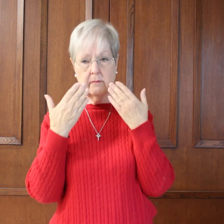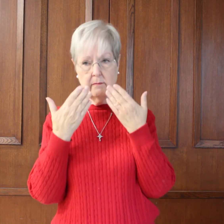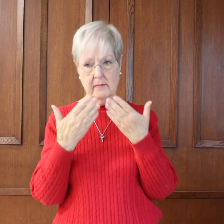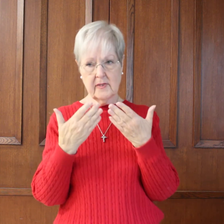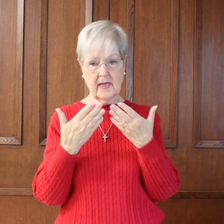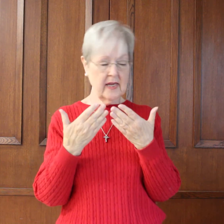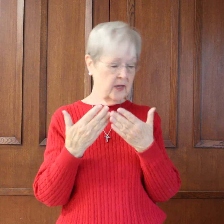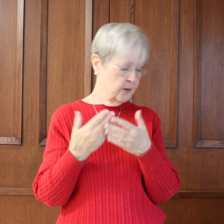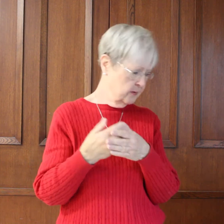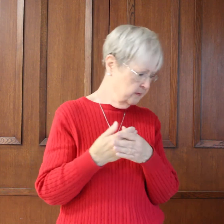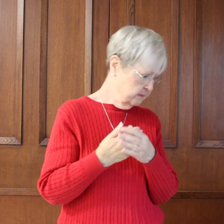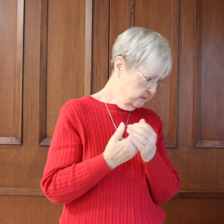Thank you.